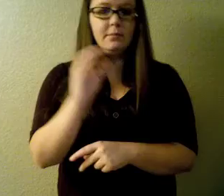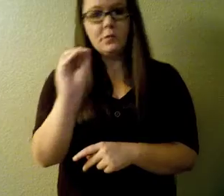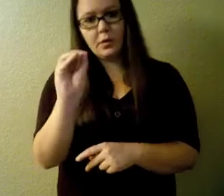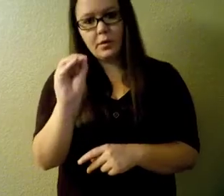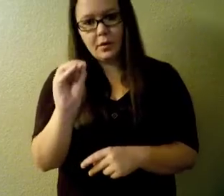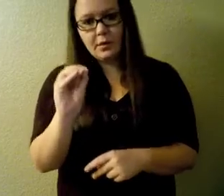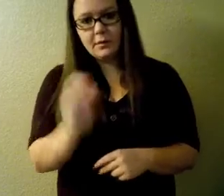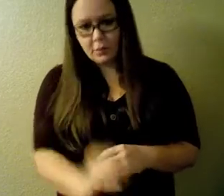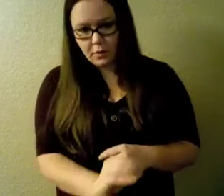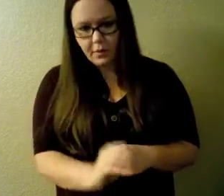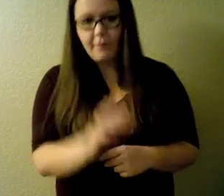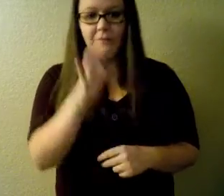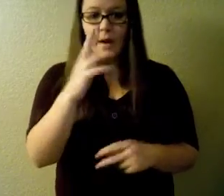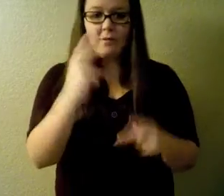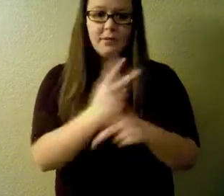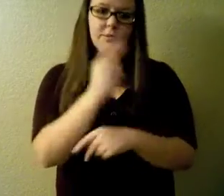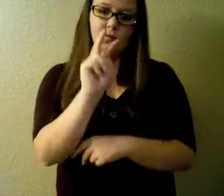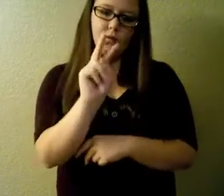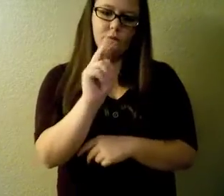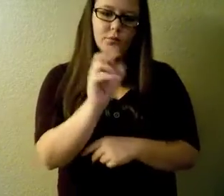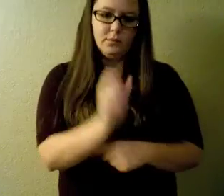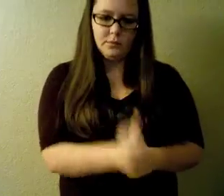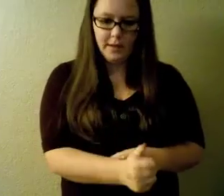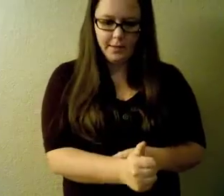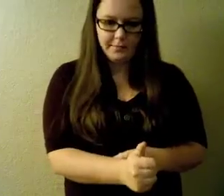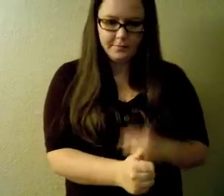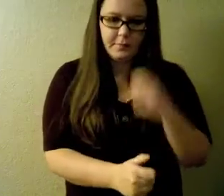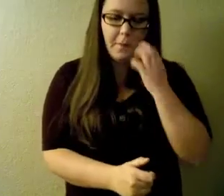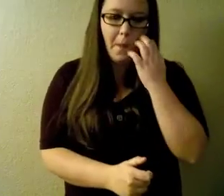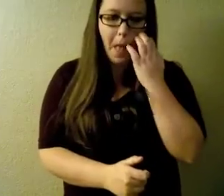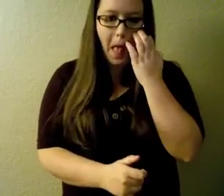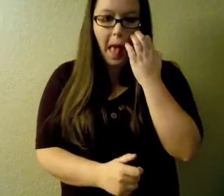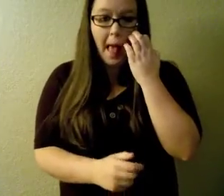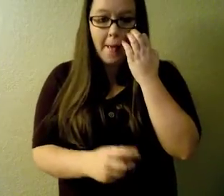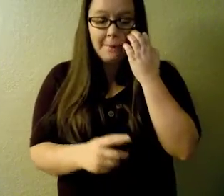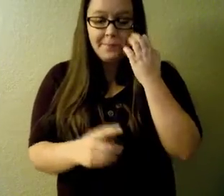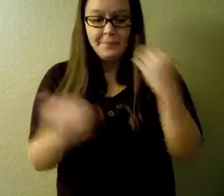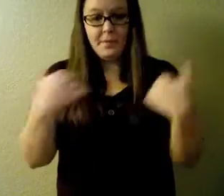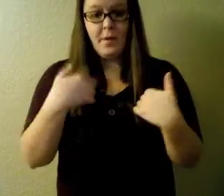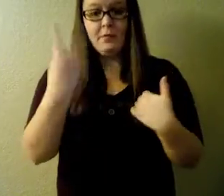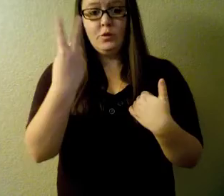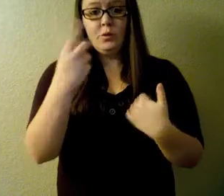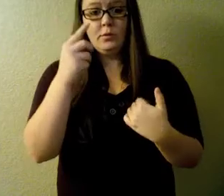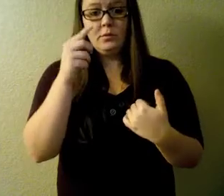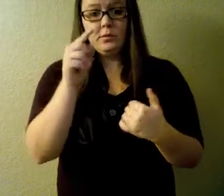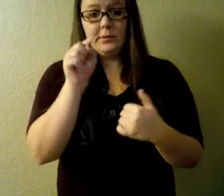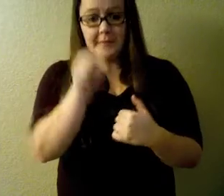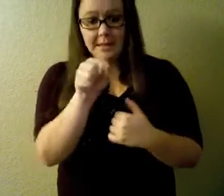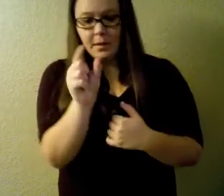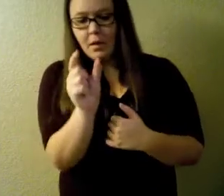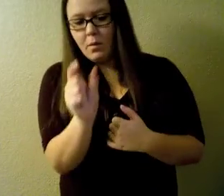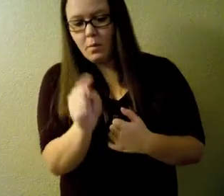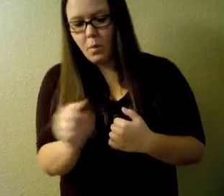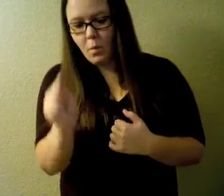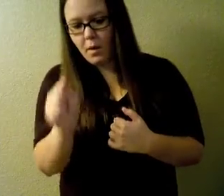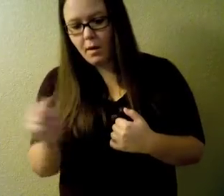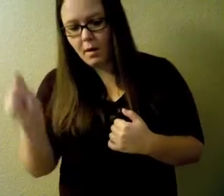decimal point in the problem, there needs to be two spots after the decimal point in the answer. So our decimal point placement would be right